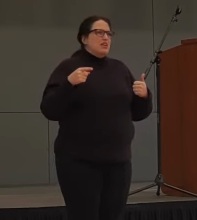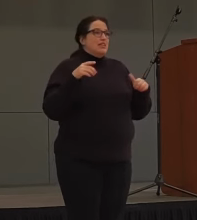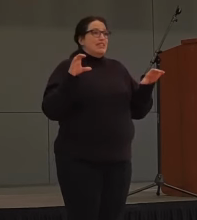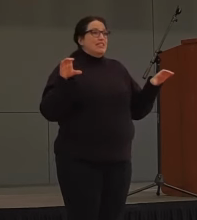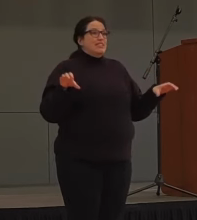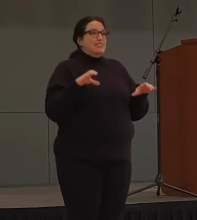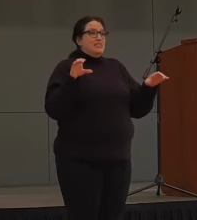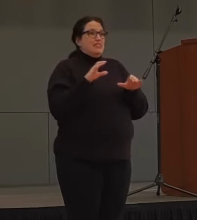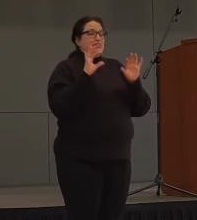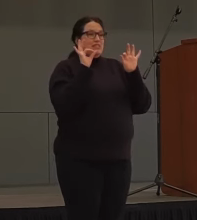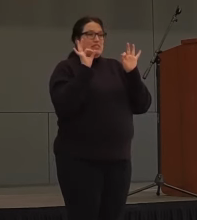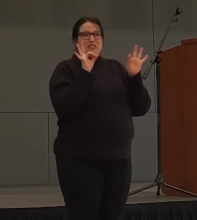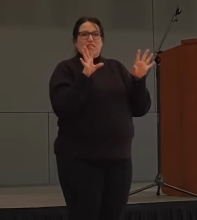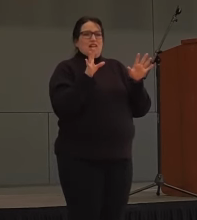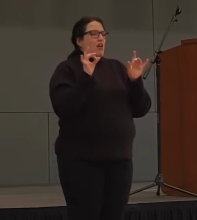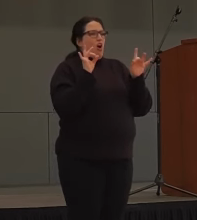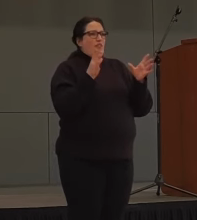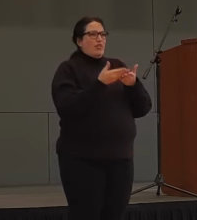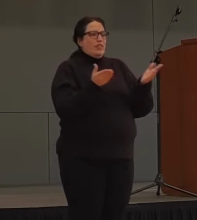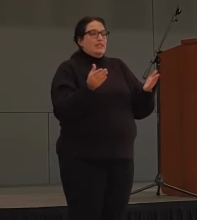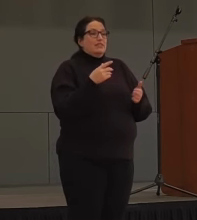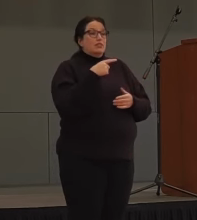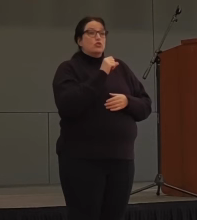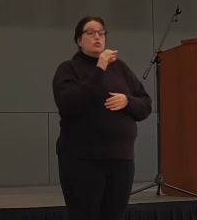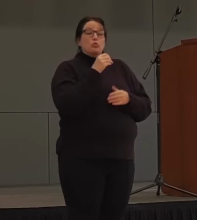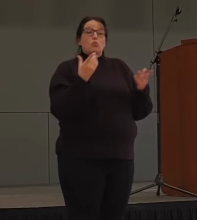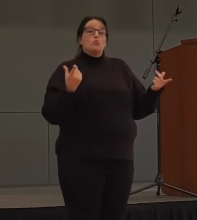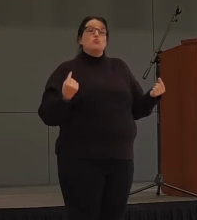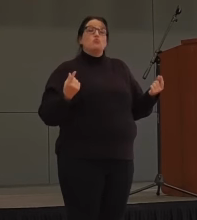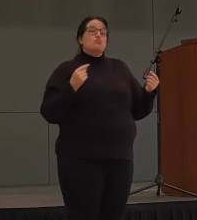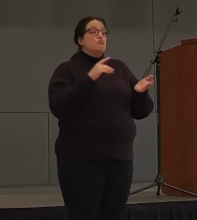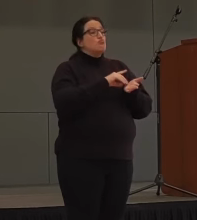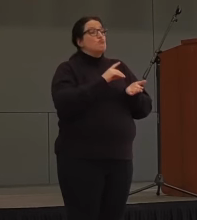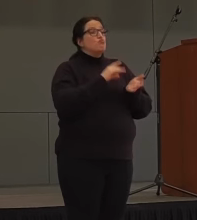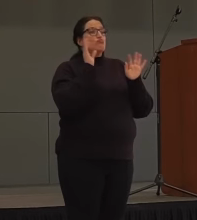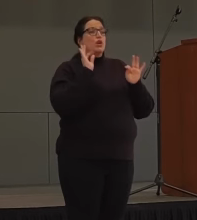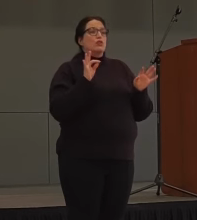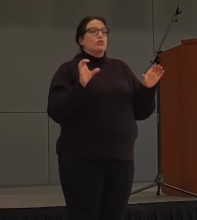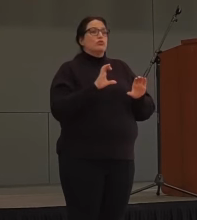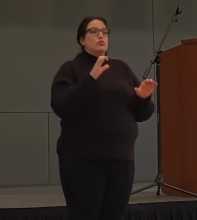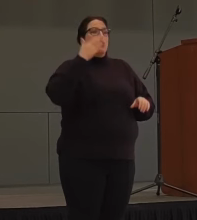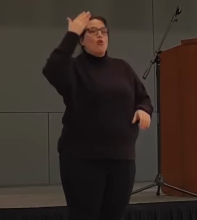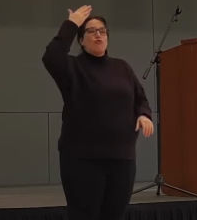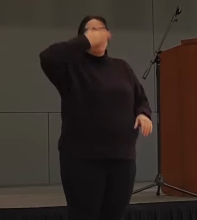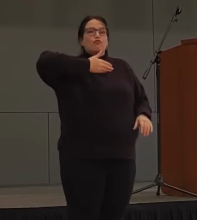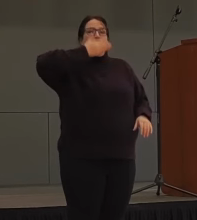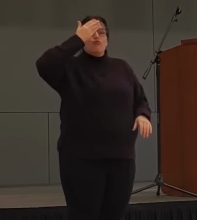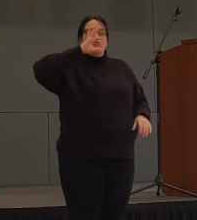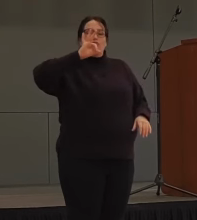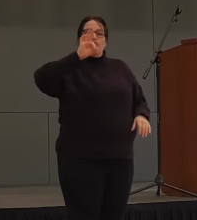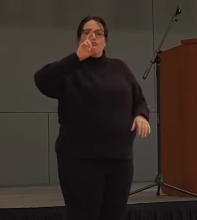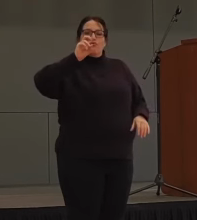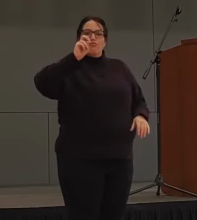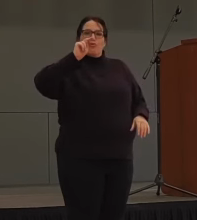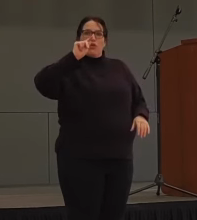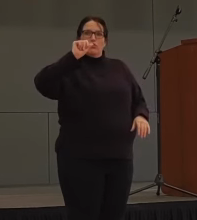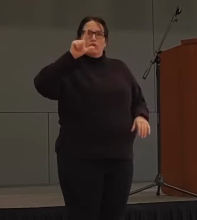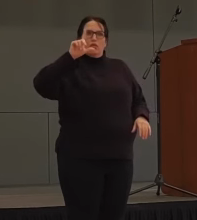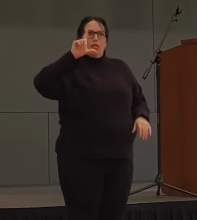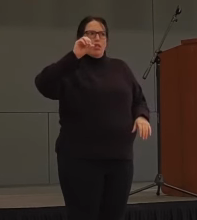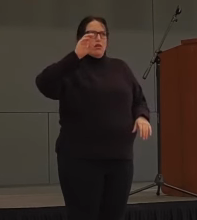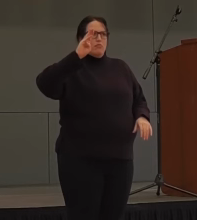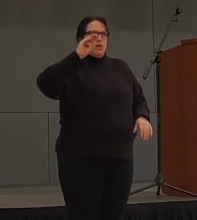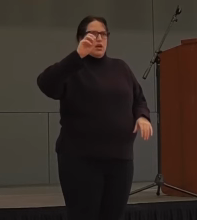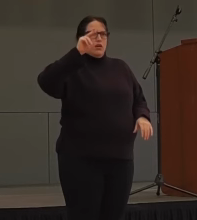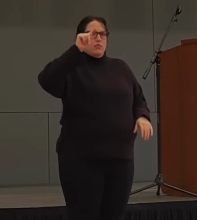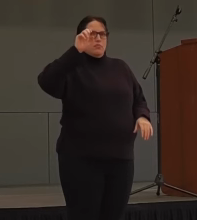frontal lobotomy. That means they took out the part of his brain that was supposed